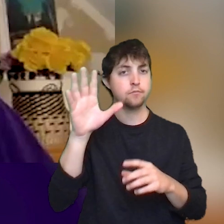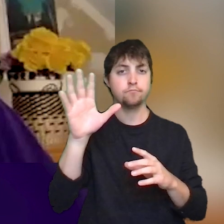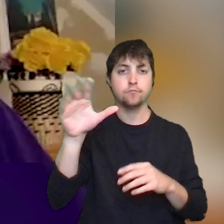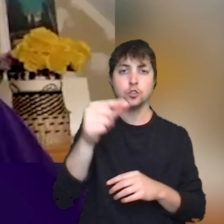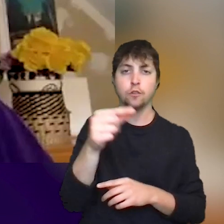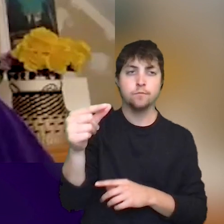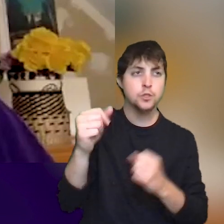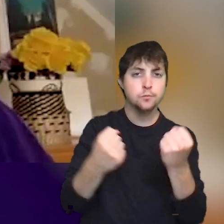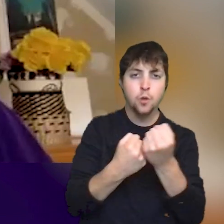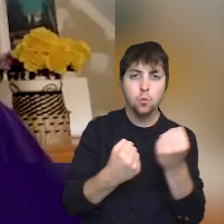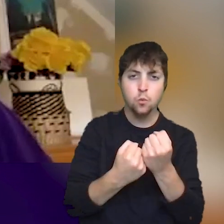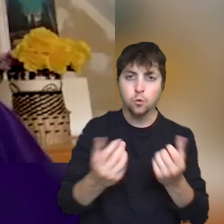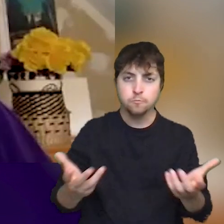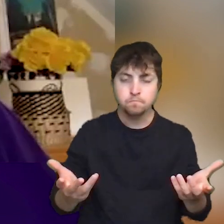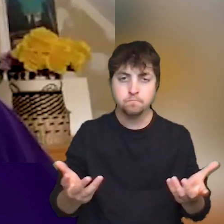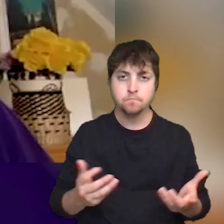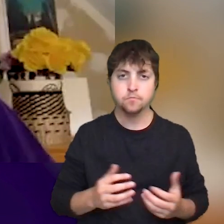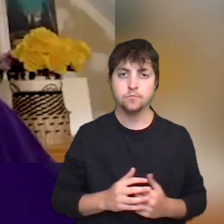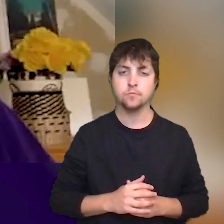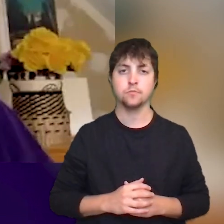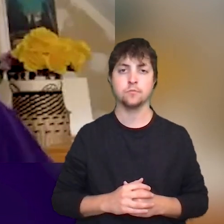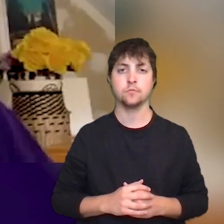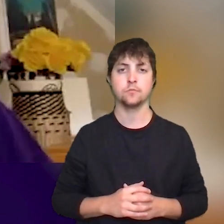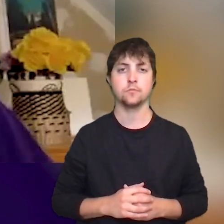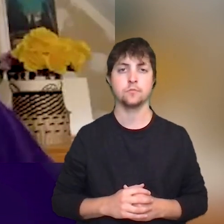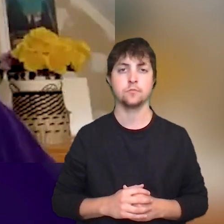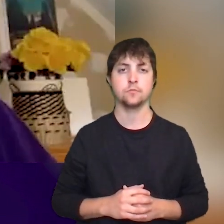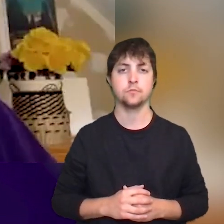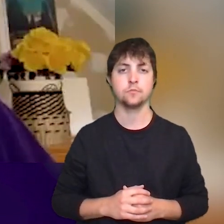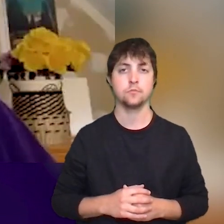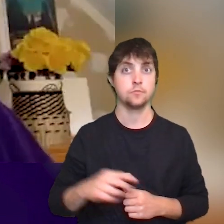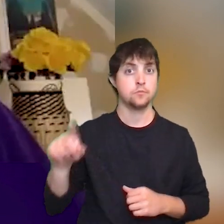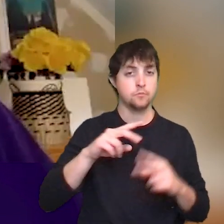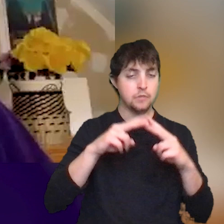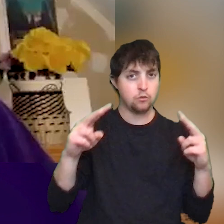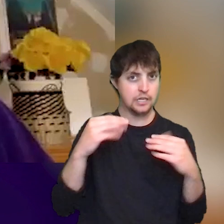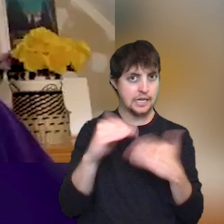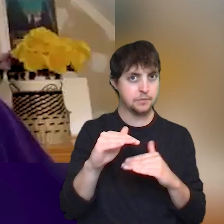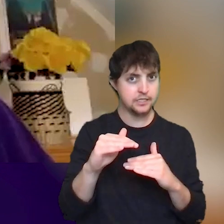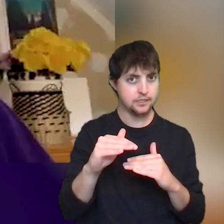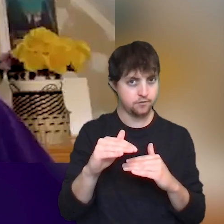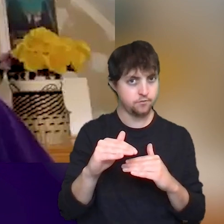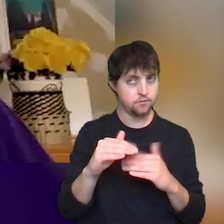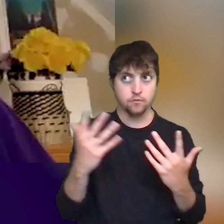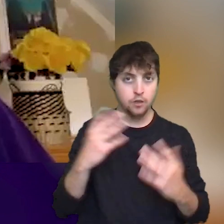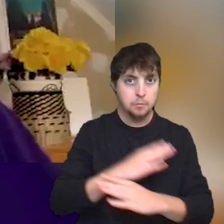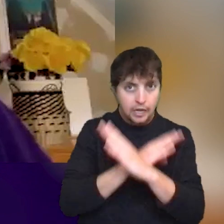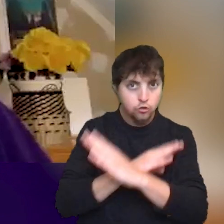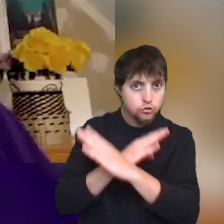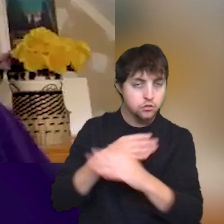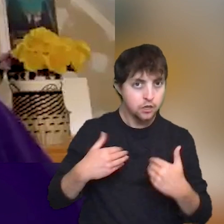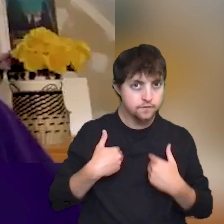education in terms of government support. They're very limited. There's